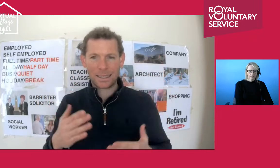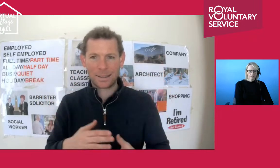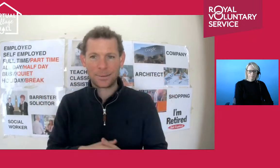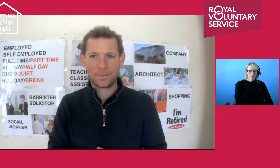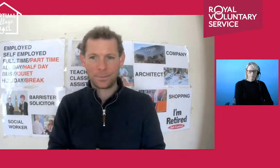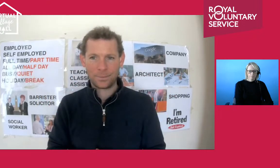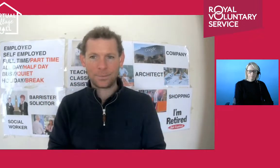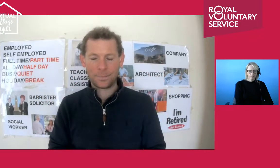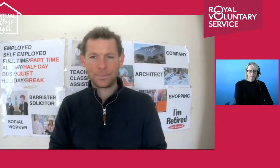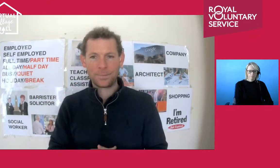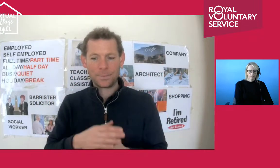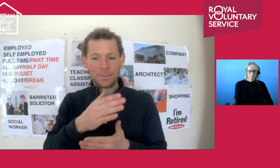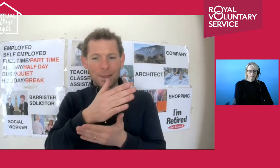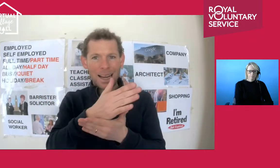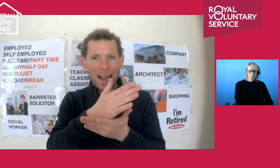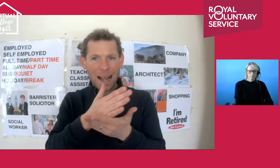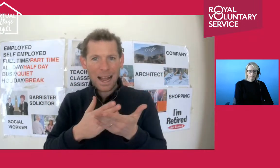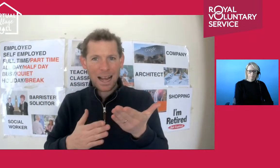Half day.